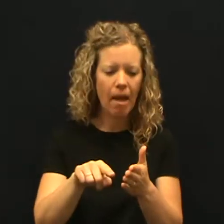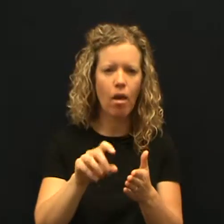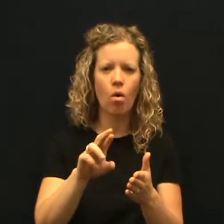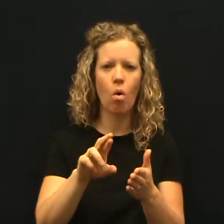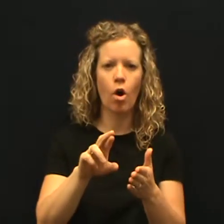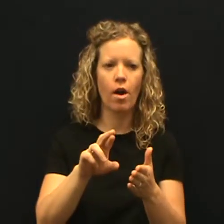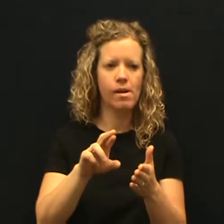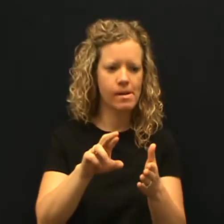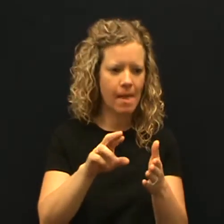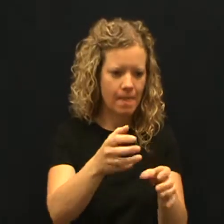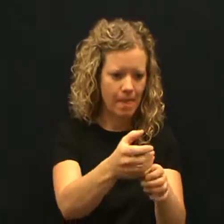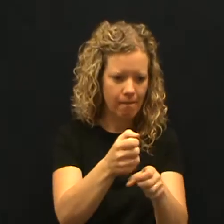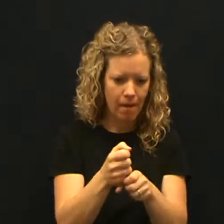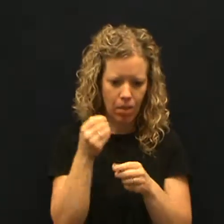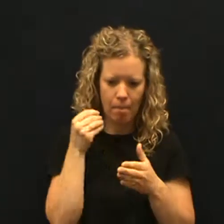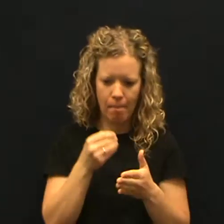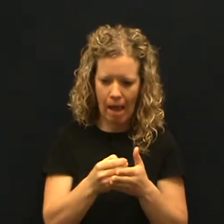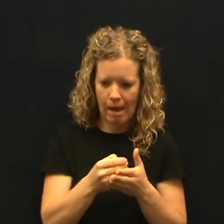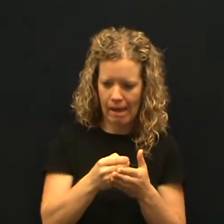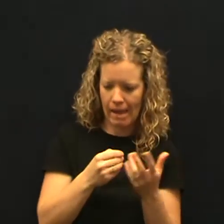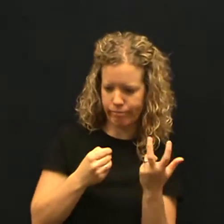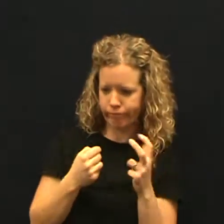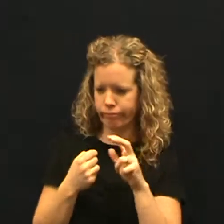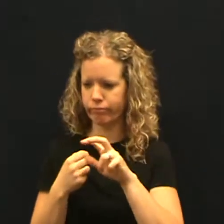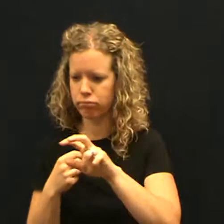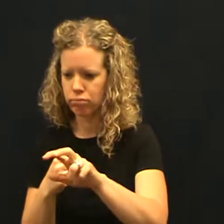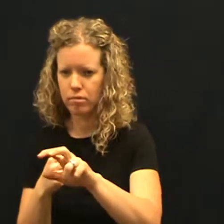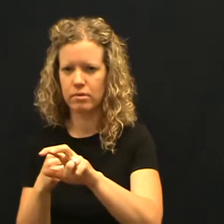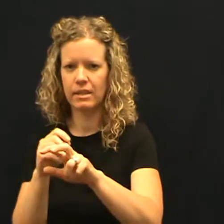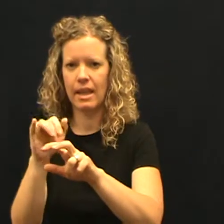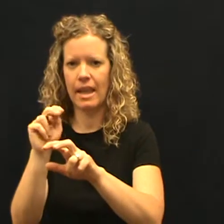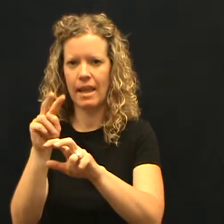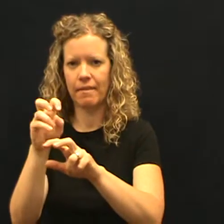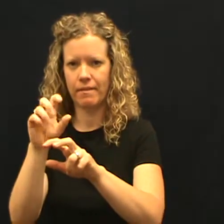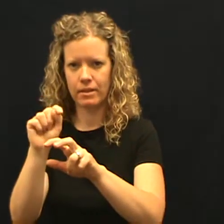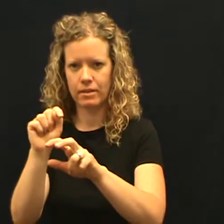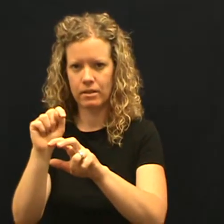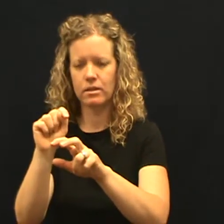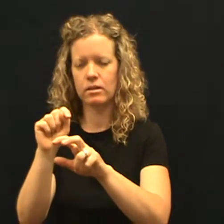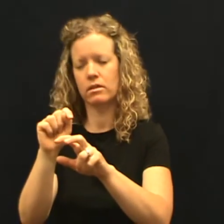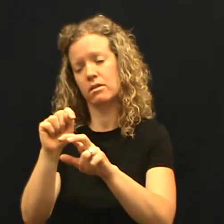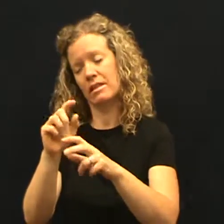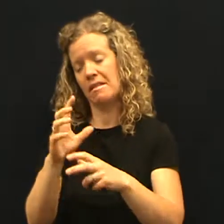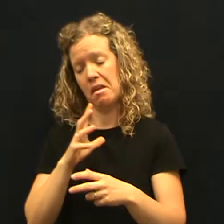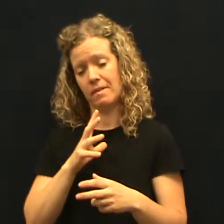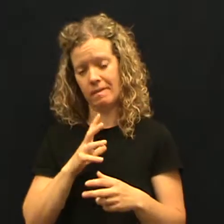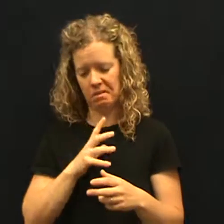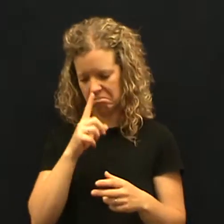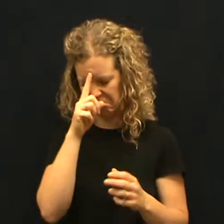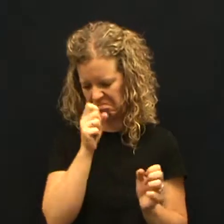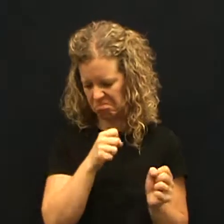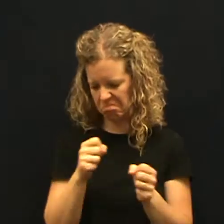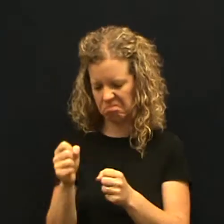all of their income back into the company. And that's just a strategic decision made by each